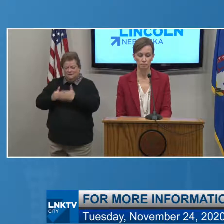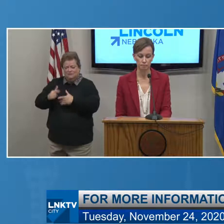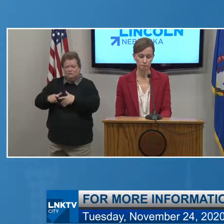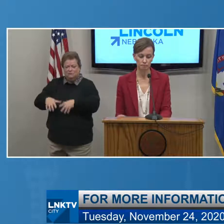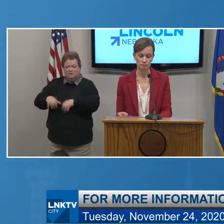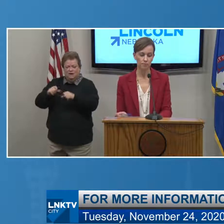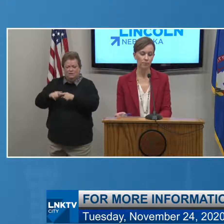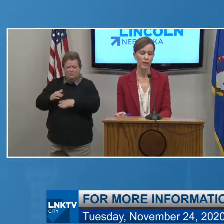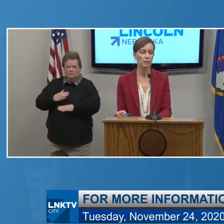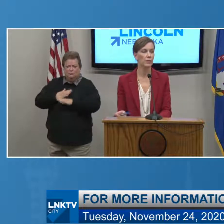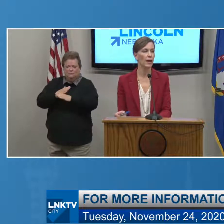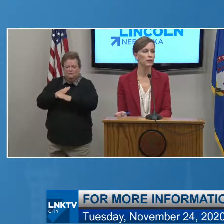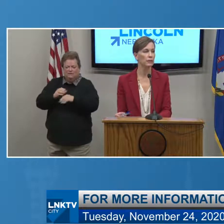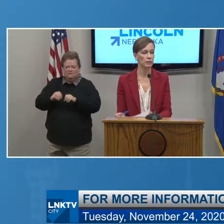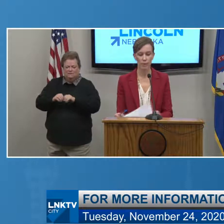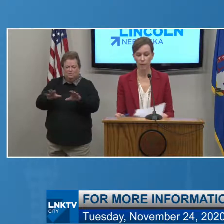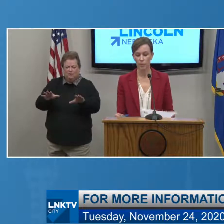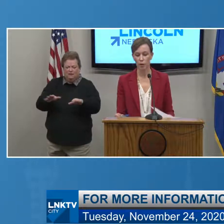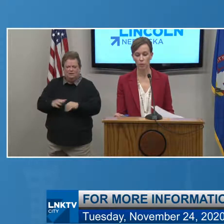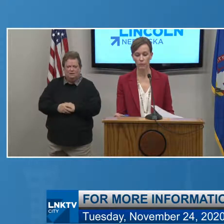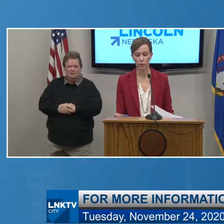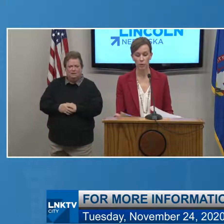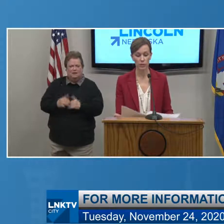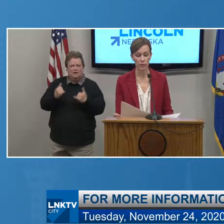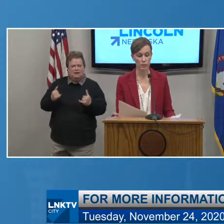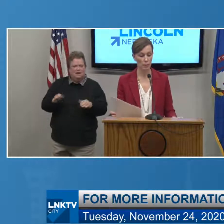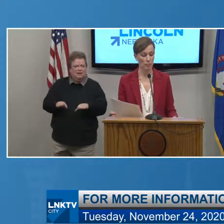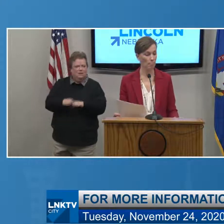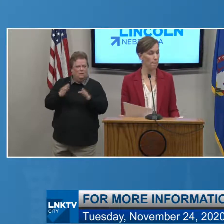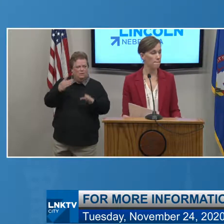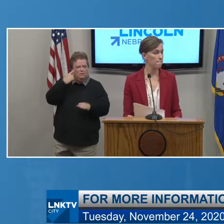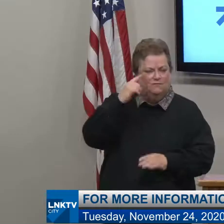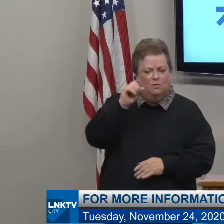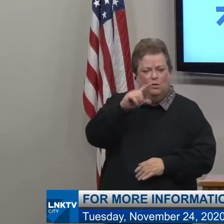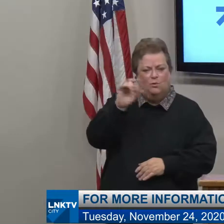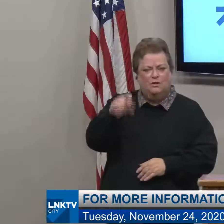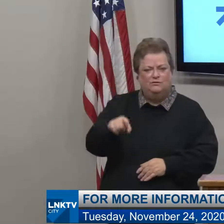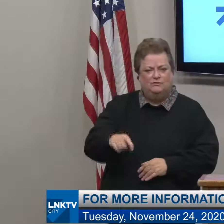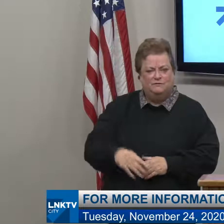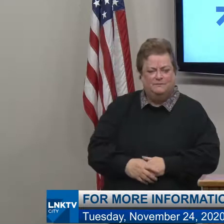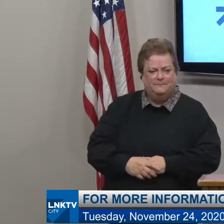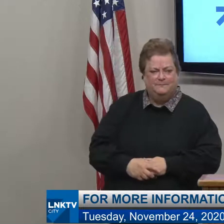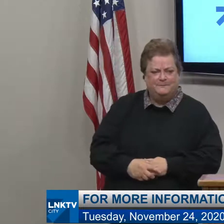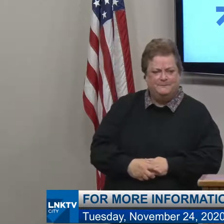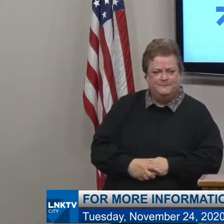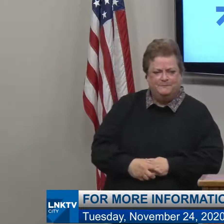spread. And with that, I'd be happy to open it up for questions.